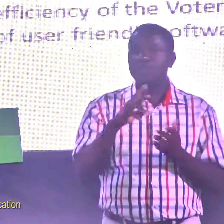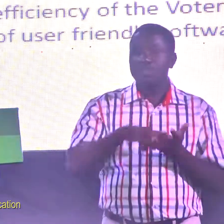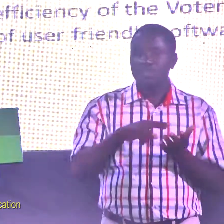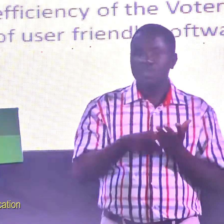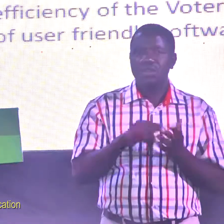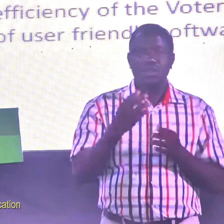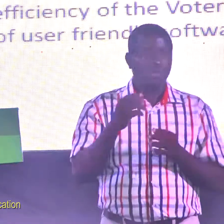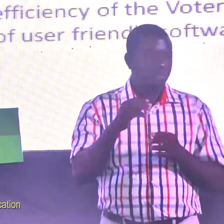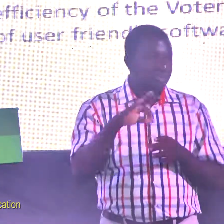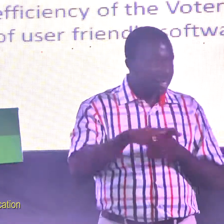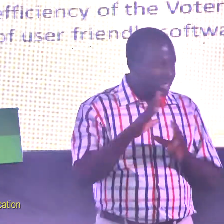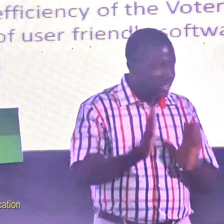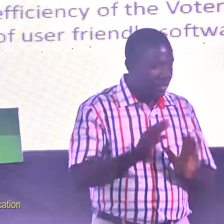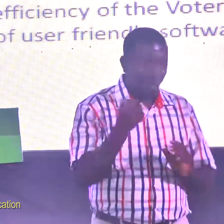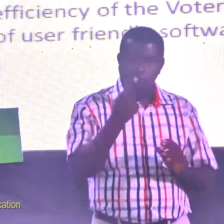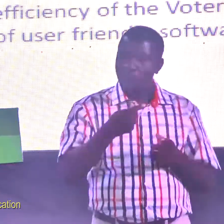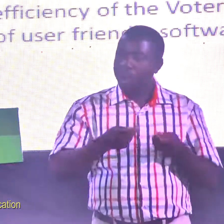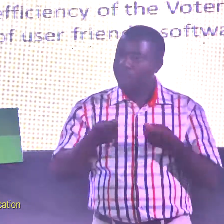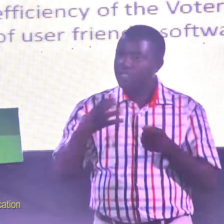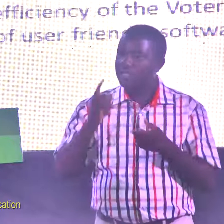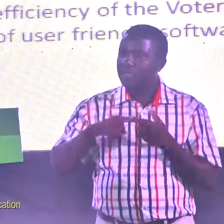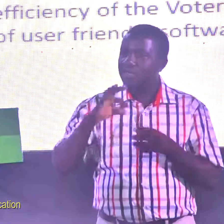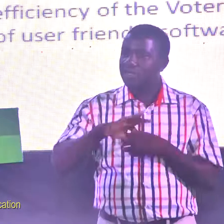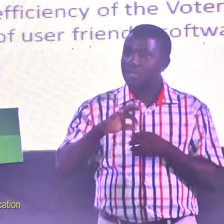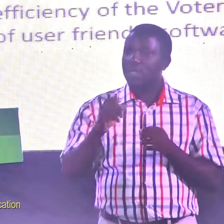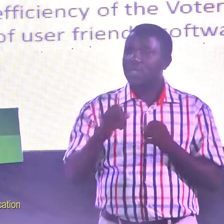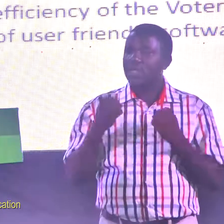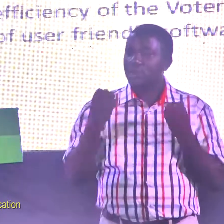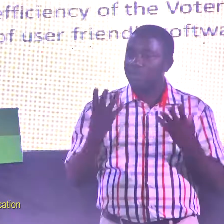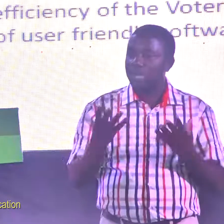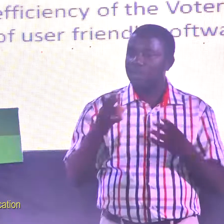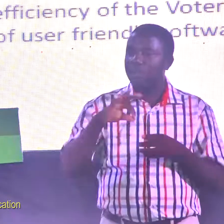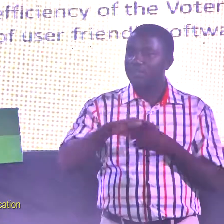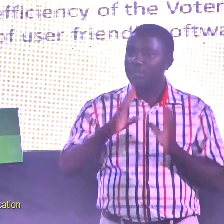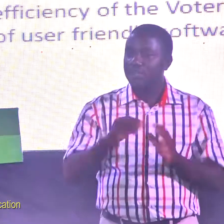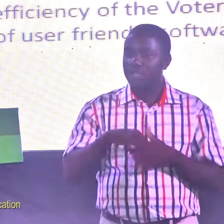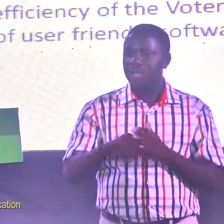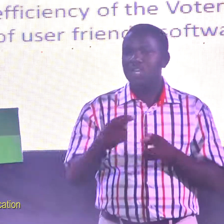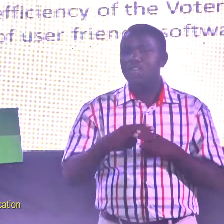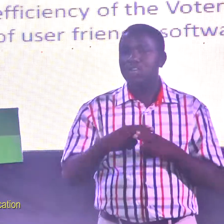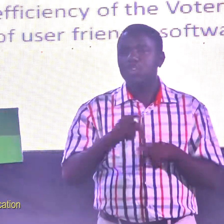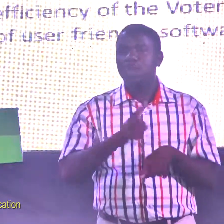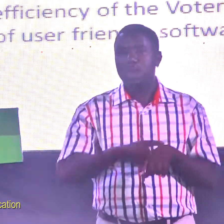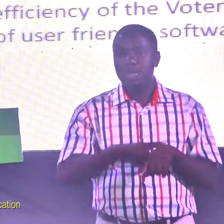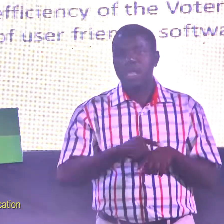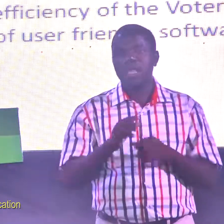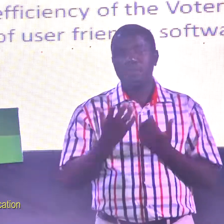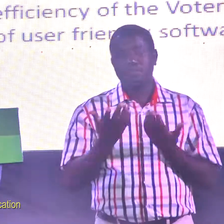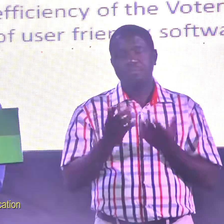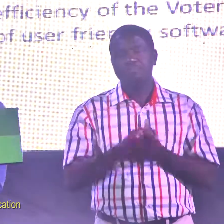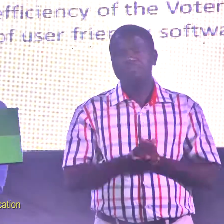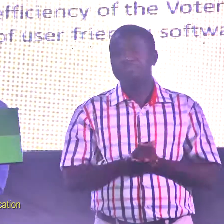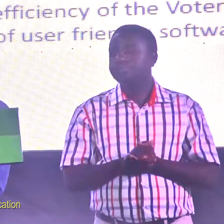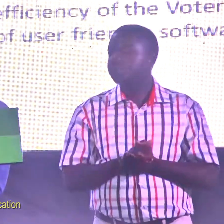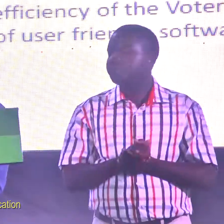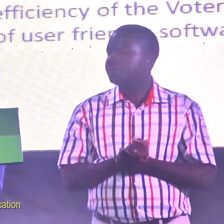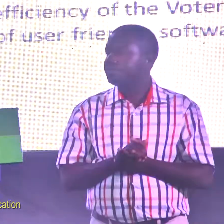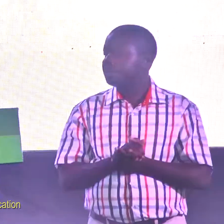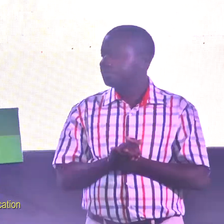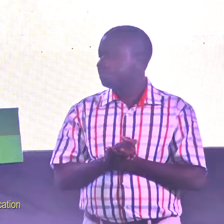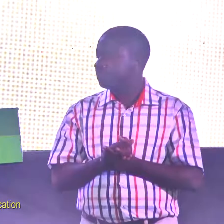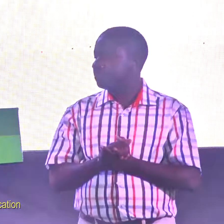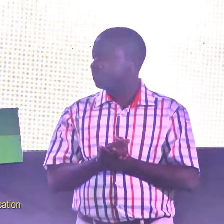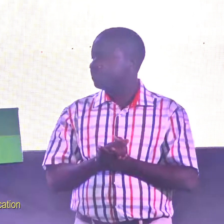officers who managed to register a lot of voters in a short period of time.